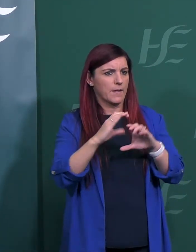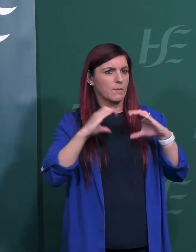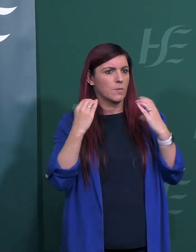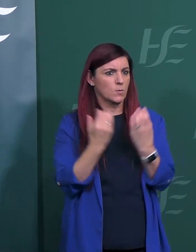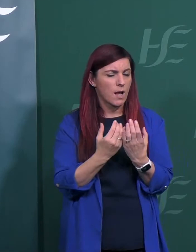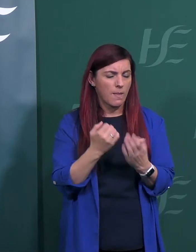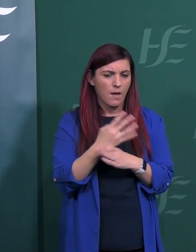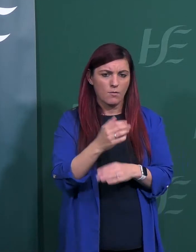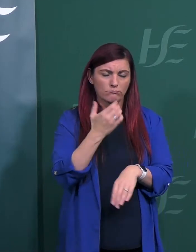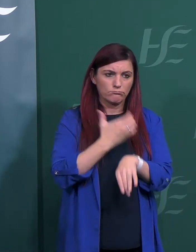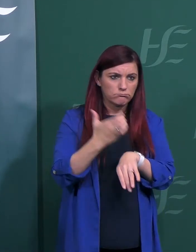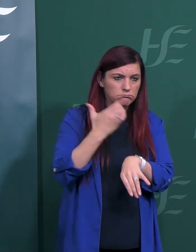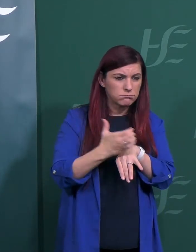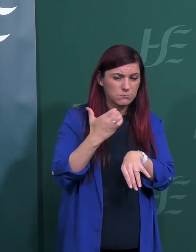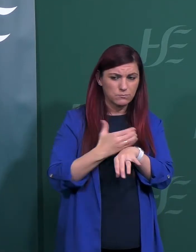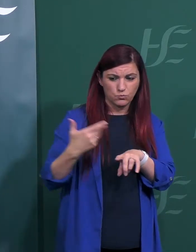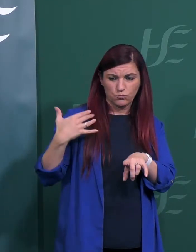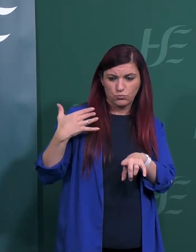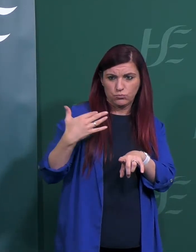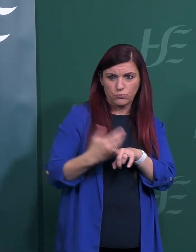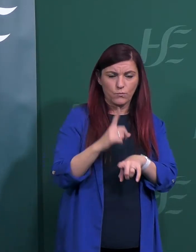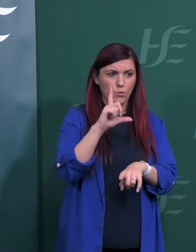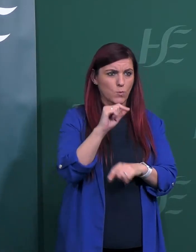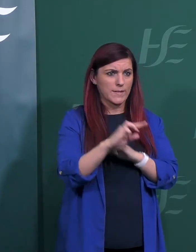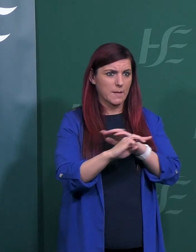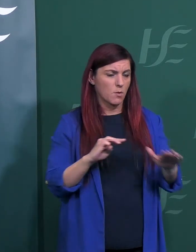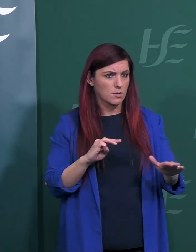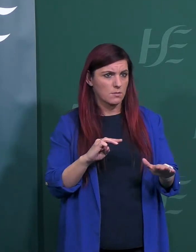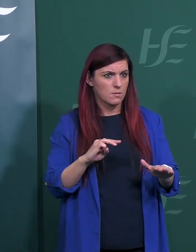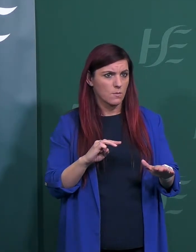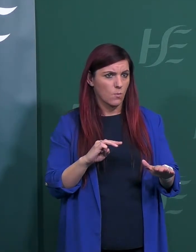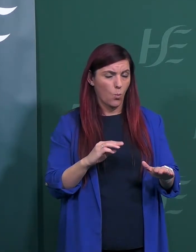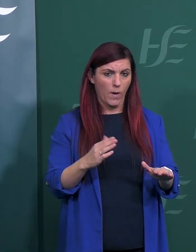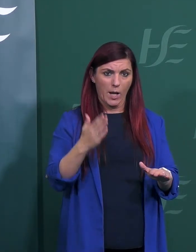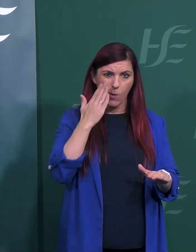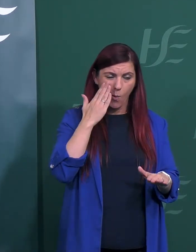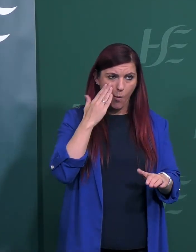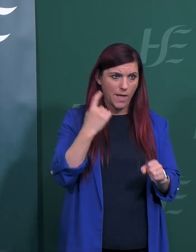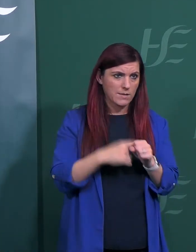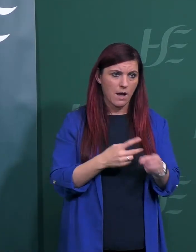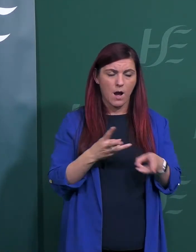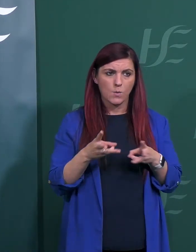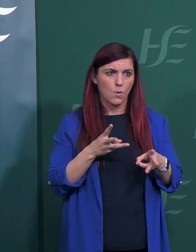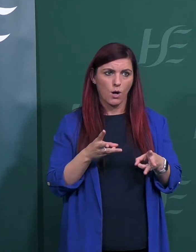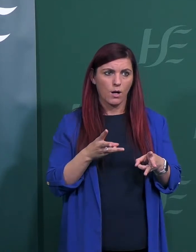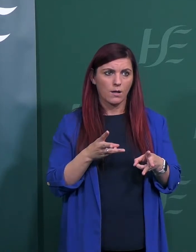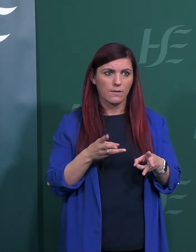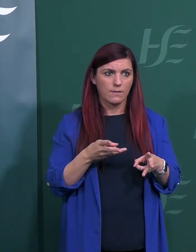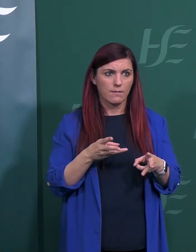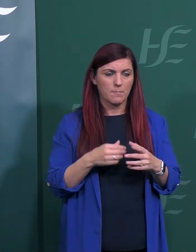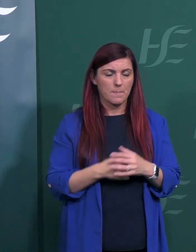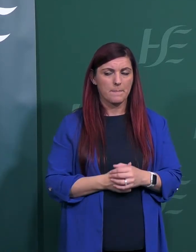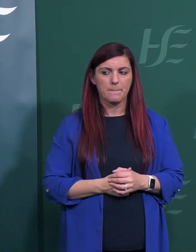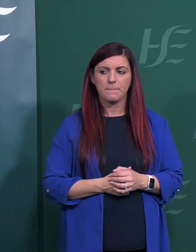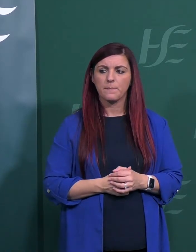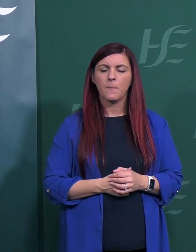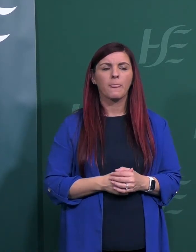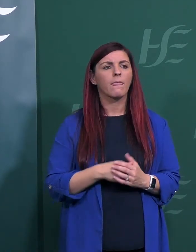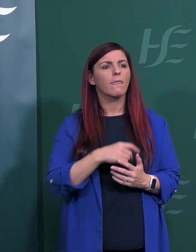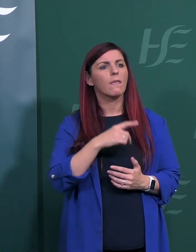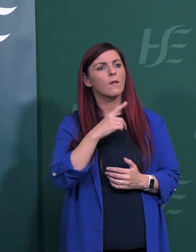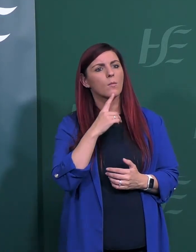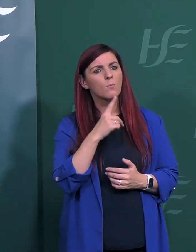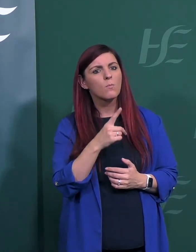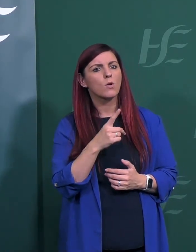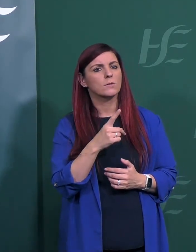efforts over the past 20 months don't go unnoticed any day by any of us in management and the HSE. But the actions of the